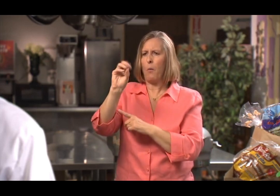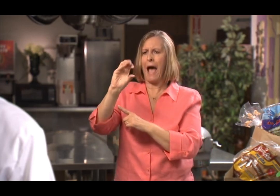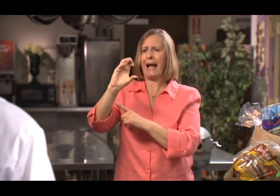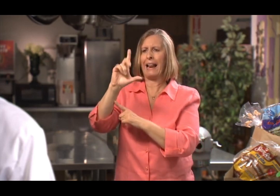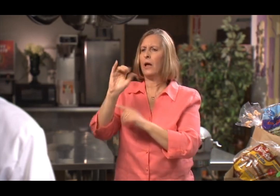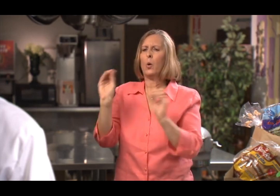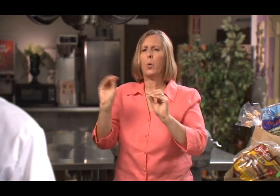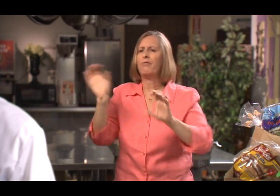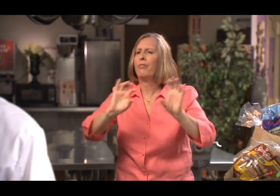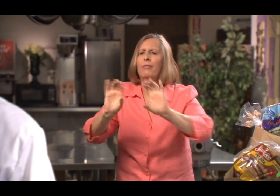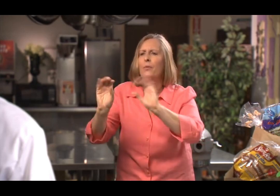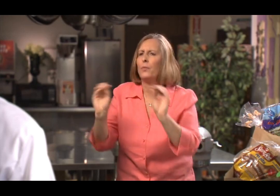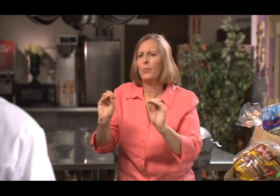is nothing added.